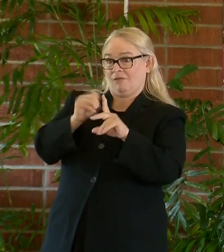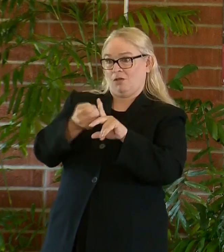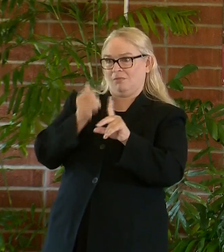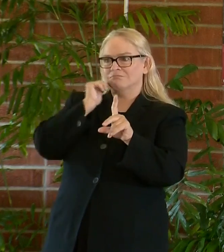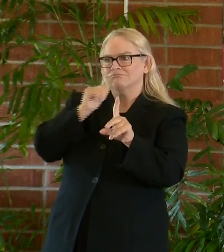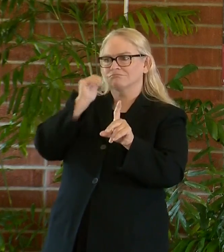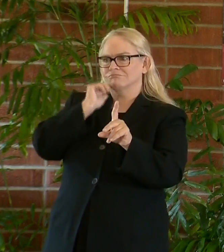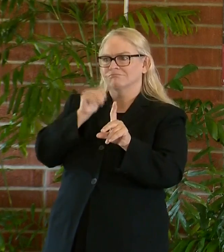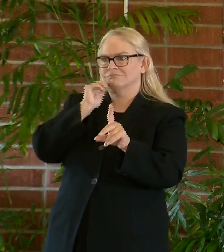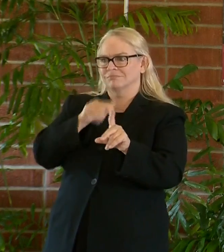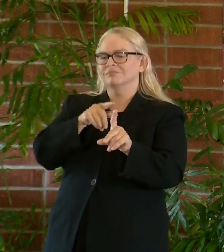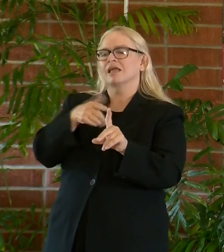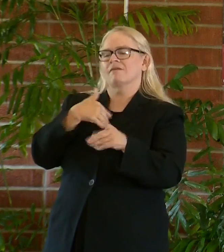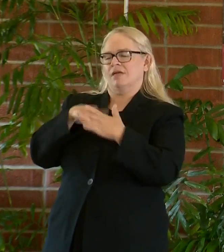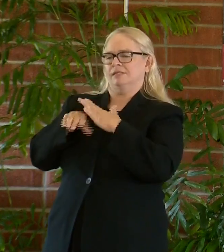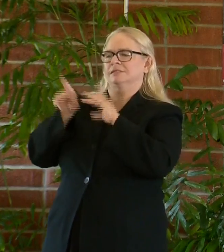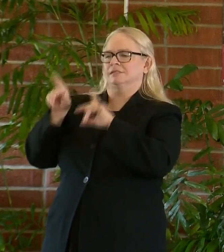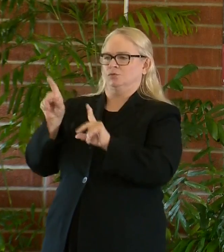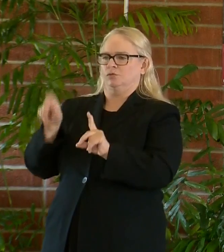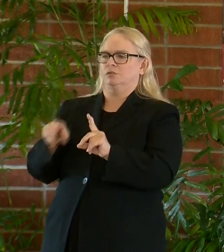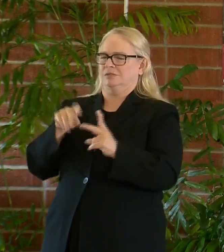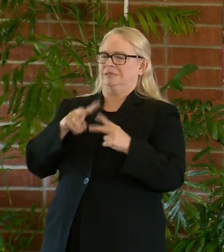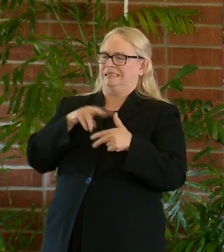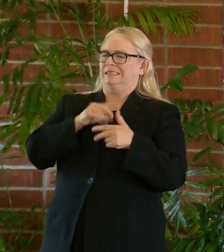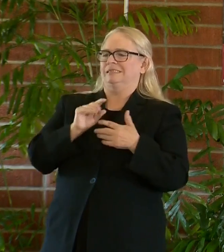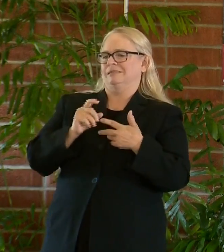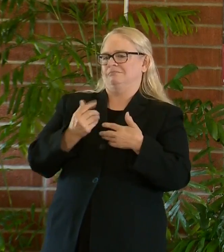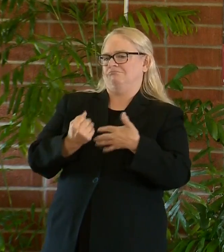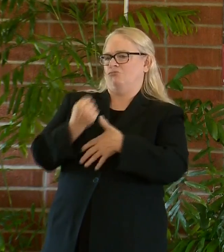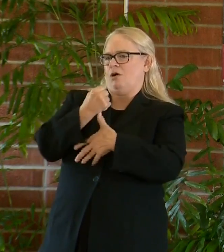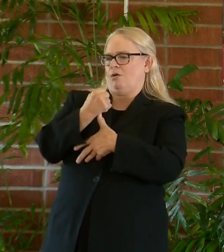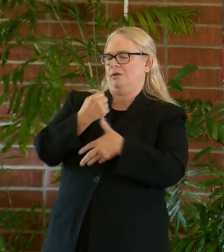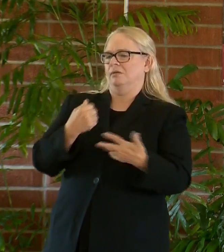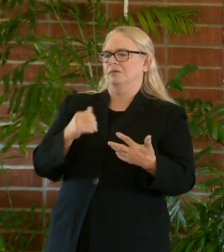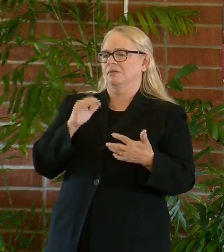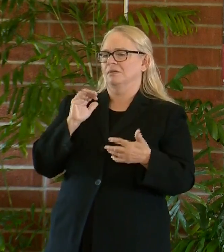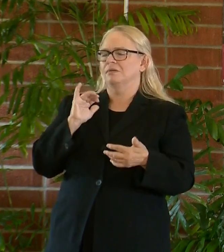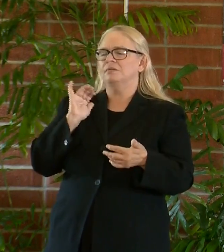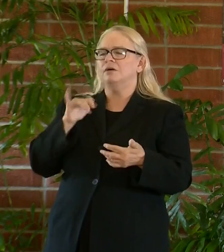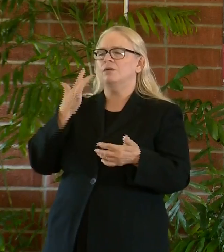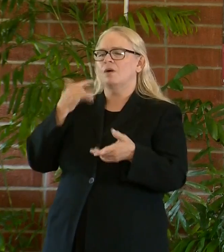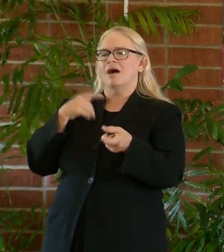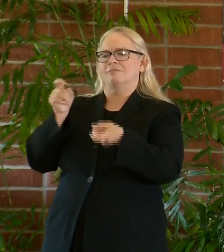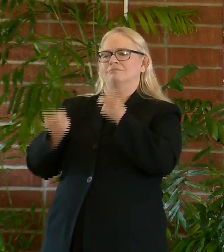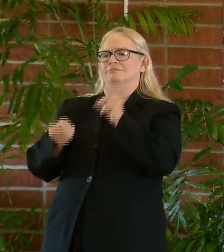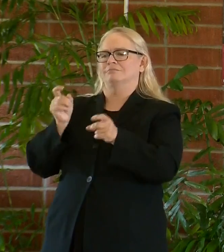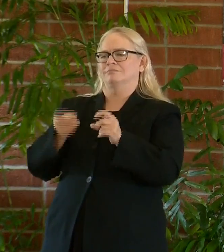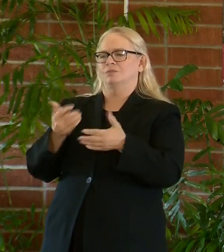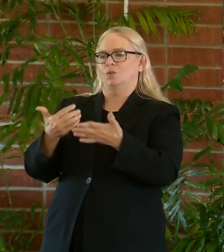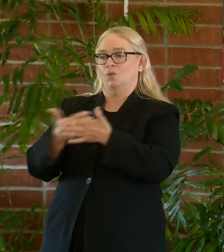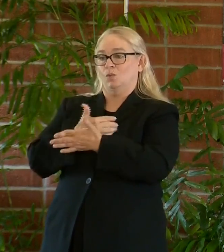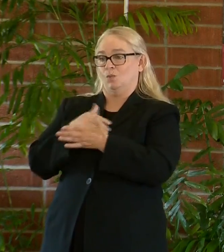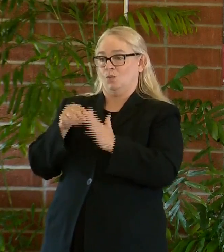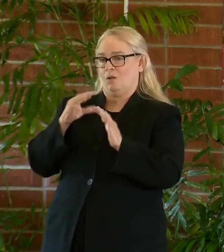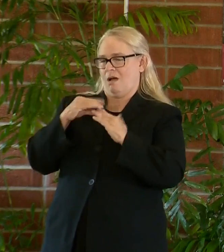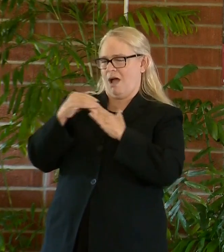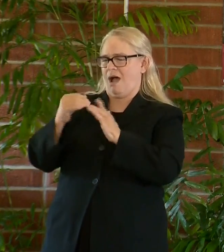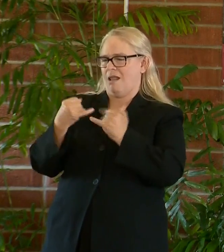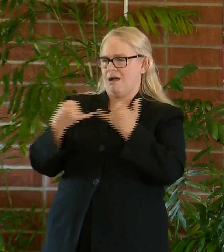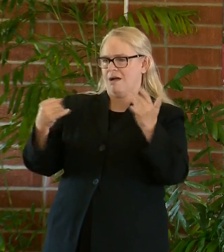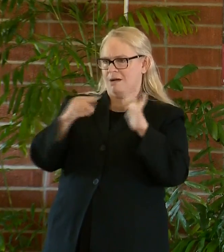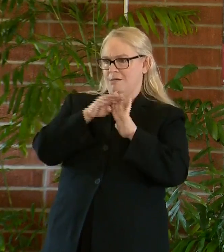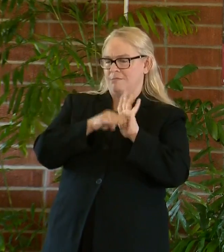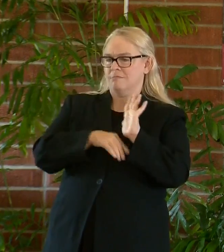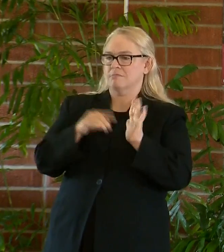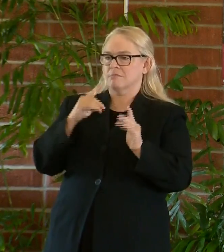access to testing. So that's why we issued those updated guidelines. And so that leads me to your second question,